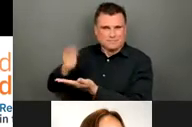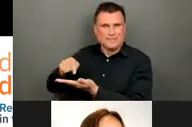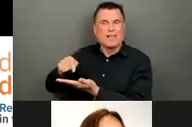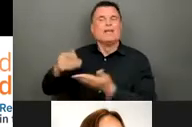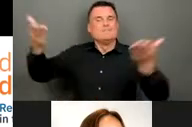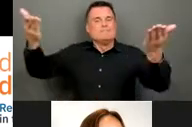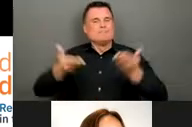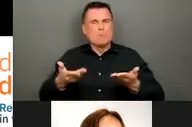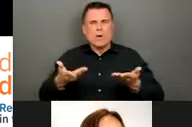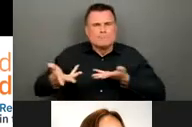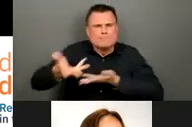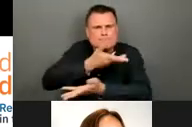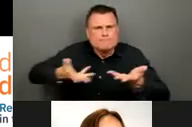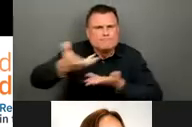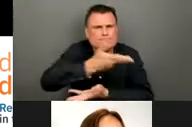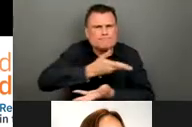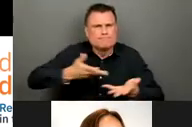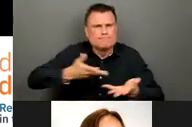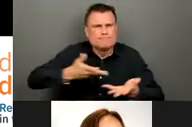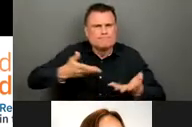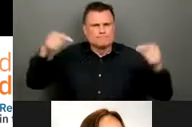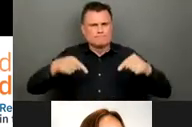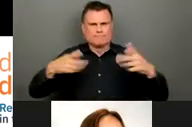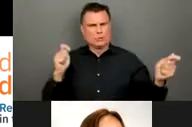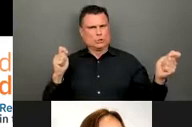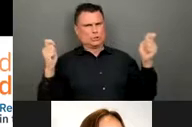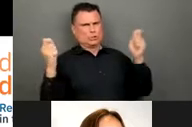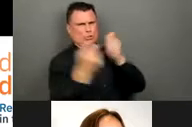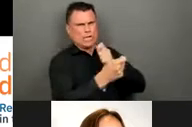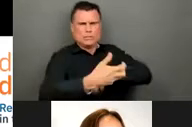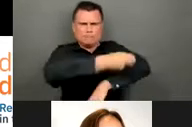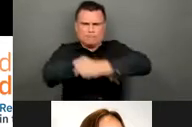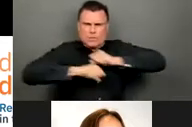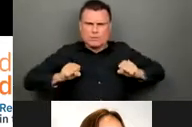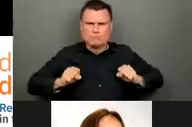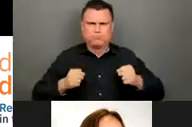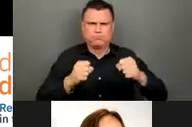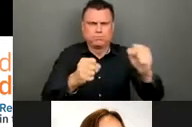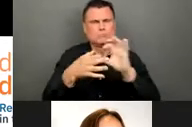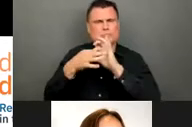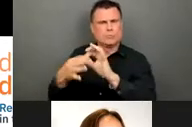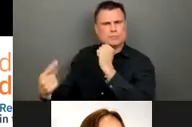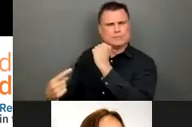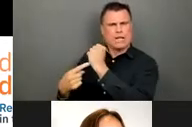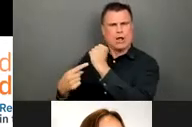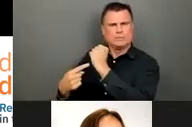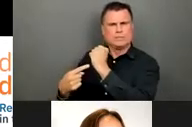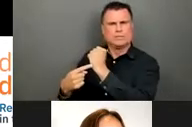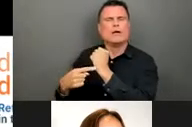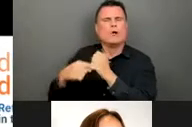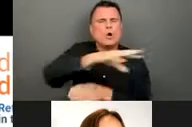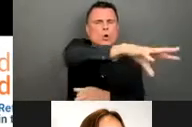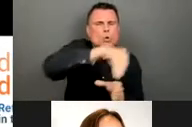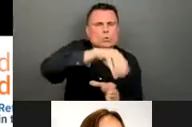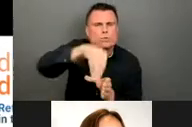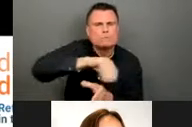event, Changemakers in Action, Cutting Edge Technologies for Disability Inclusive Early Warning and Preparedness.